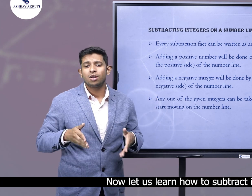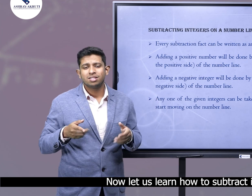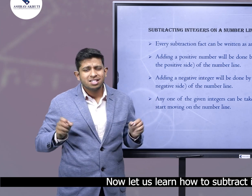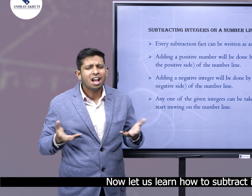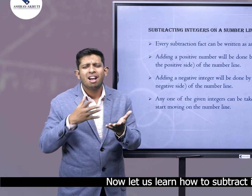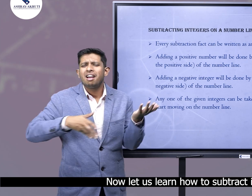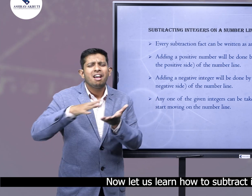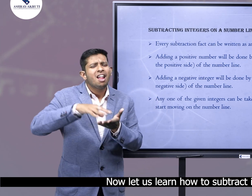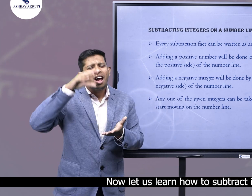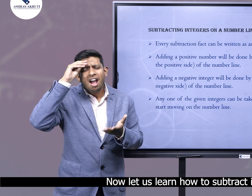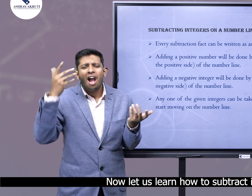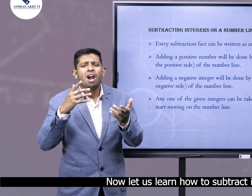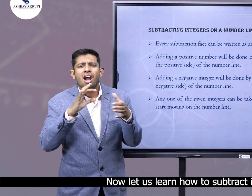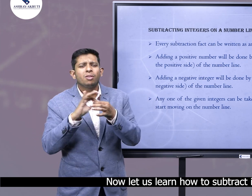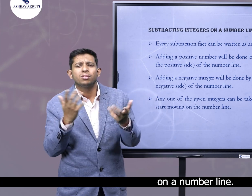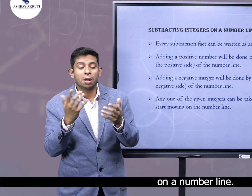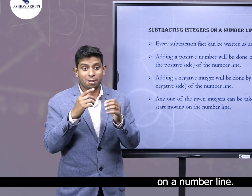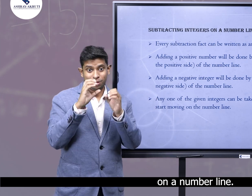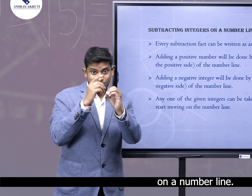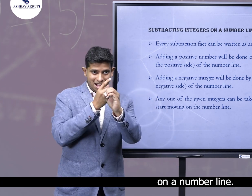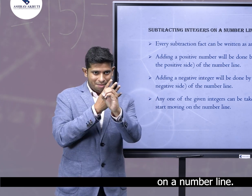Now let us learn how to subtract integers on a number line.